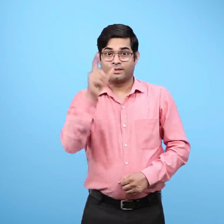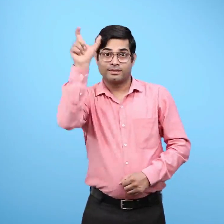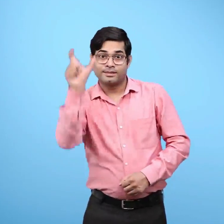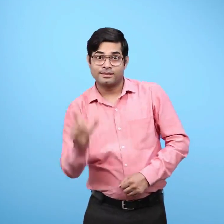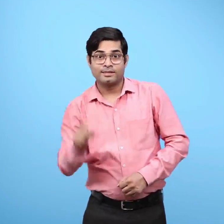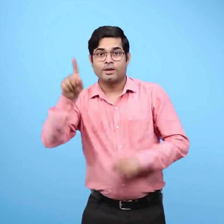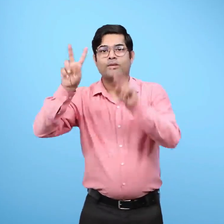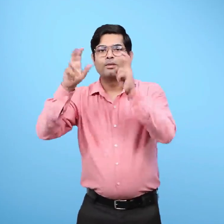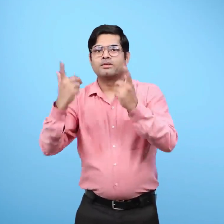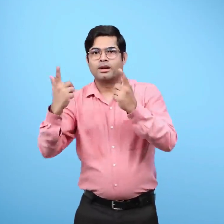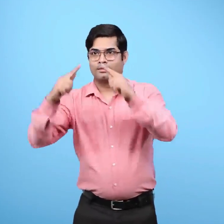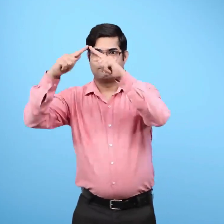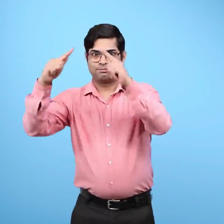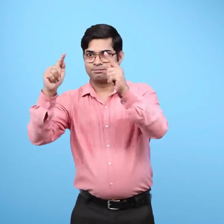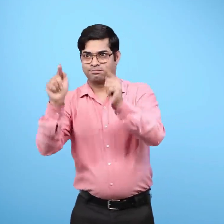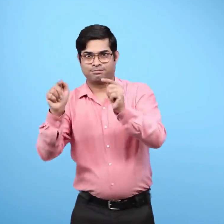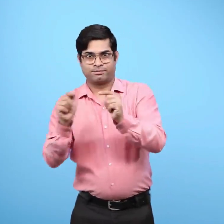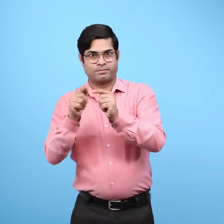Column 1 heading is Shape.